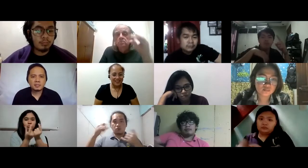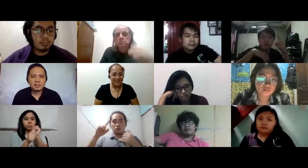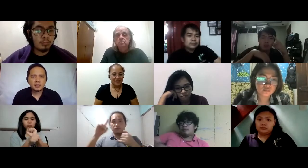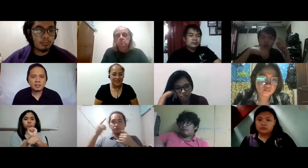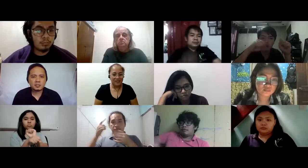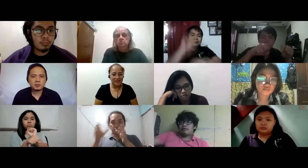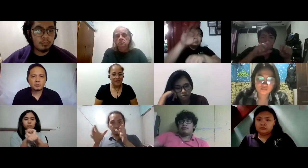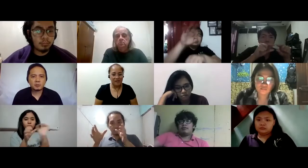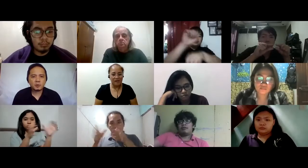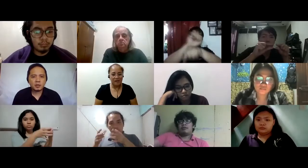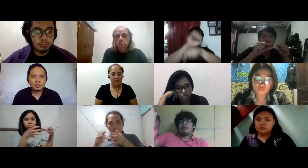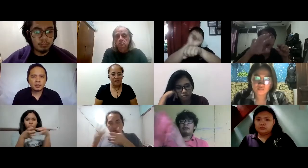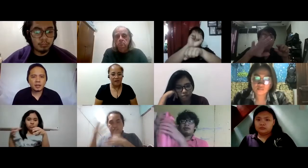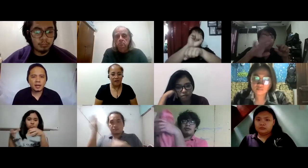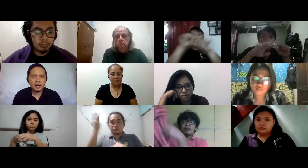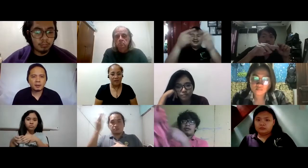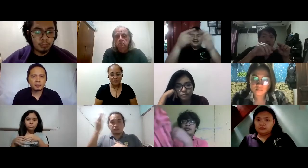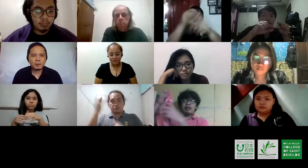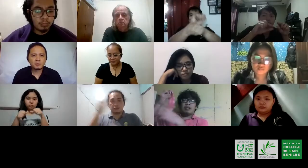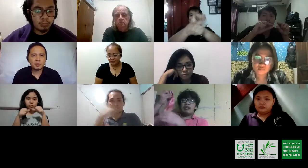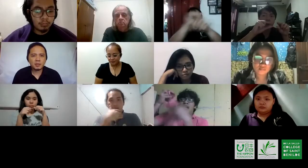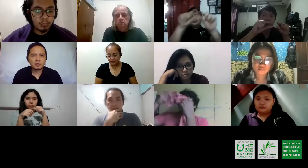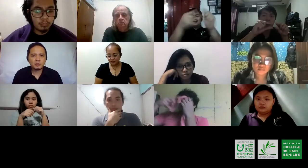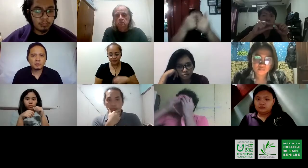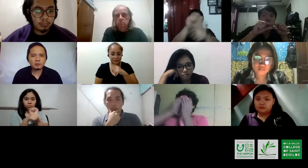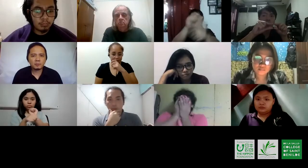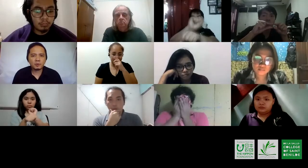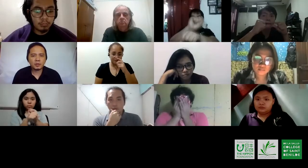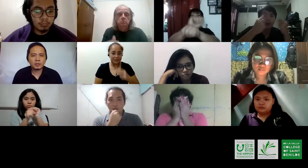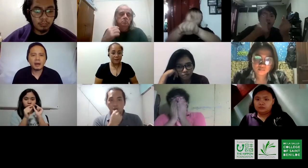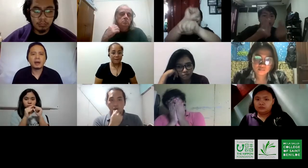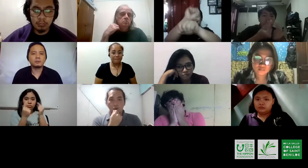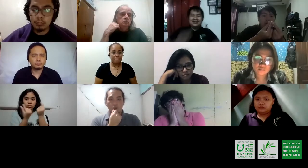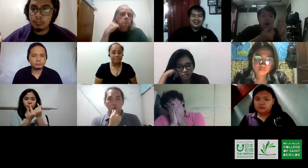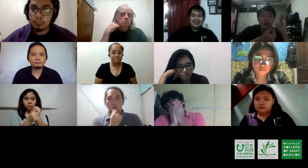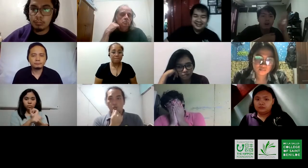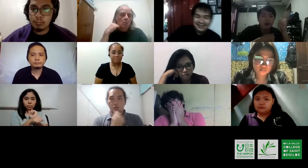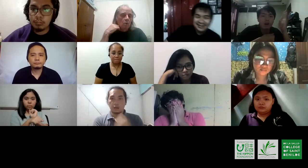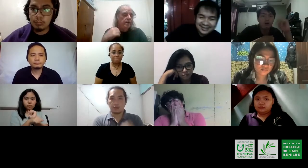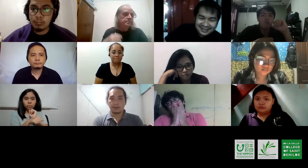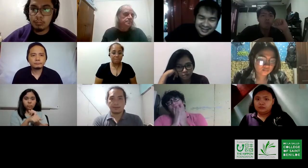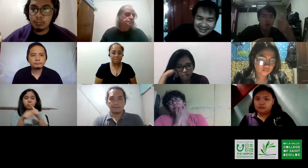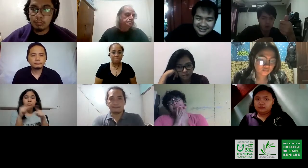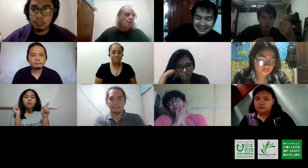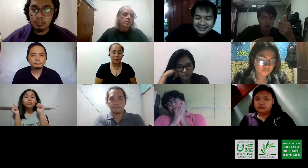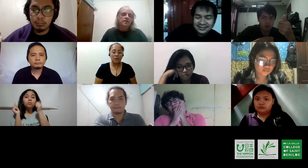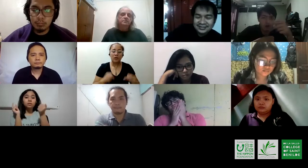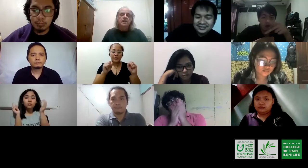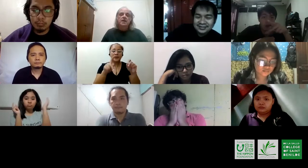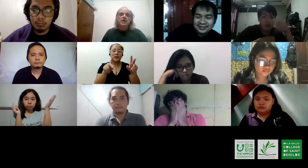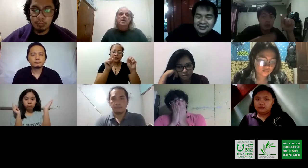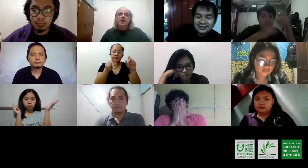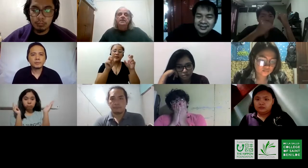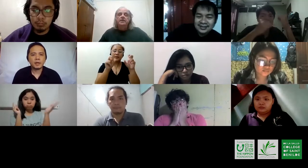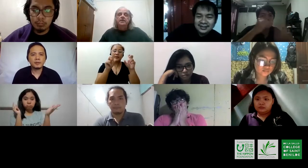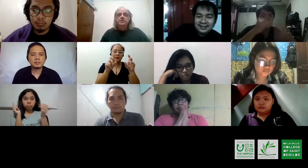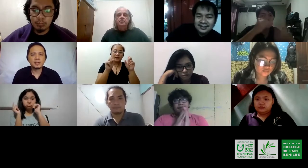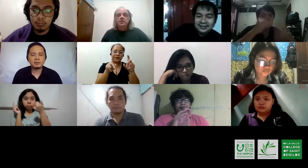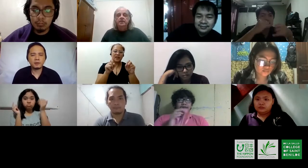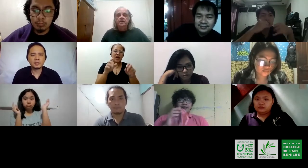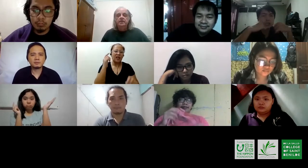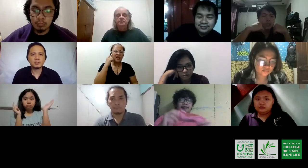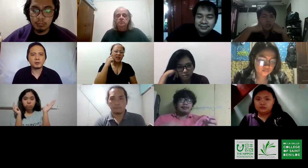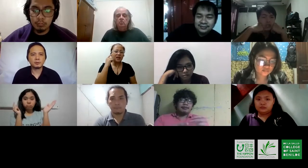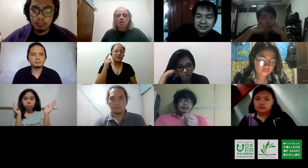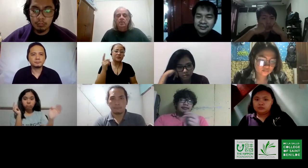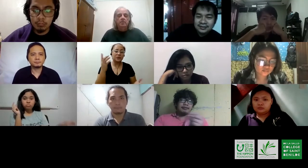Everyone's saying let's do group work. Perhaps we can do the group work now. Okay, okay. I and think then it's a save the good